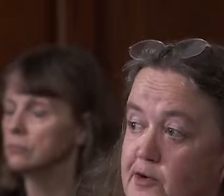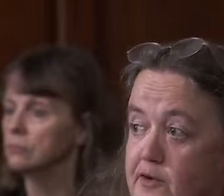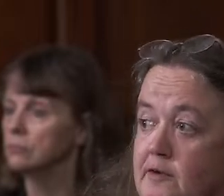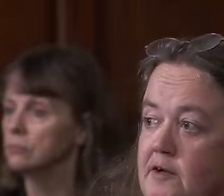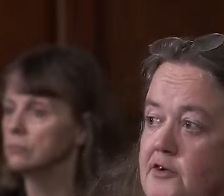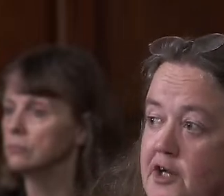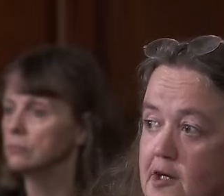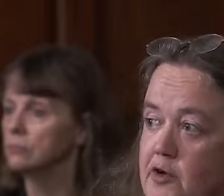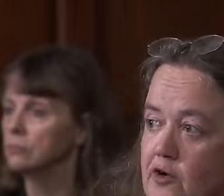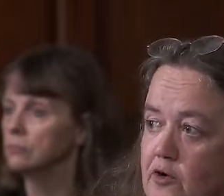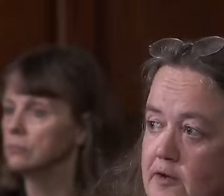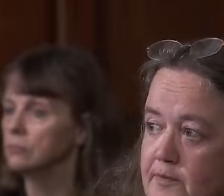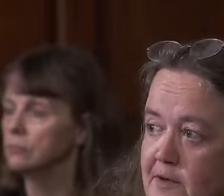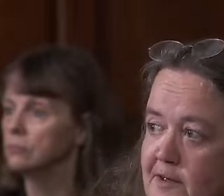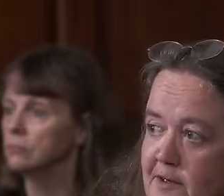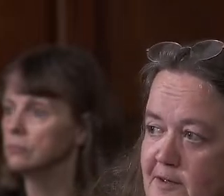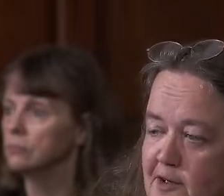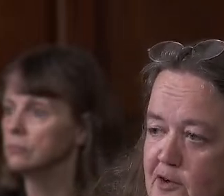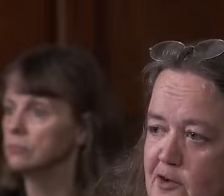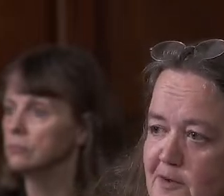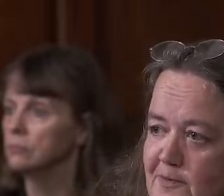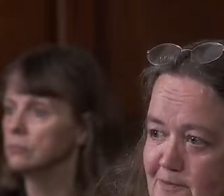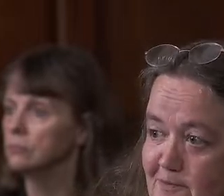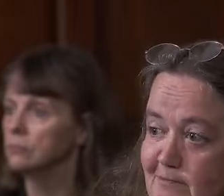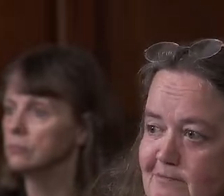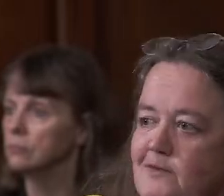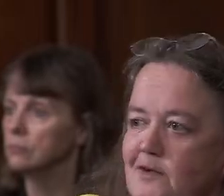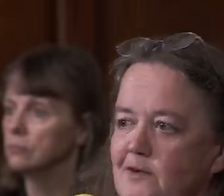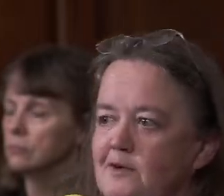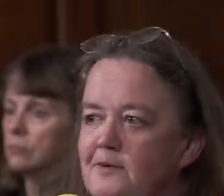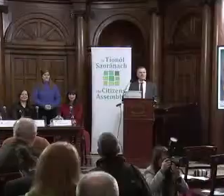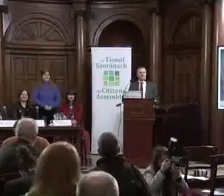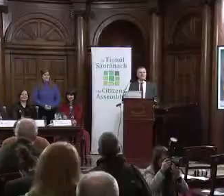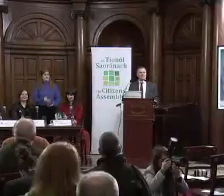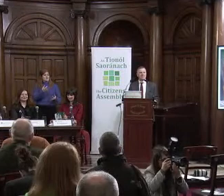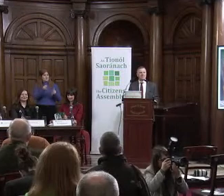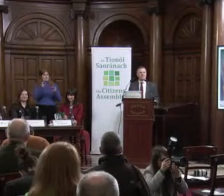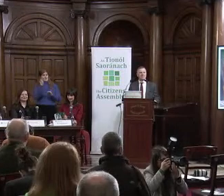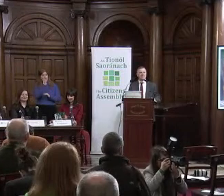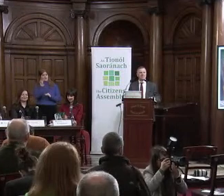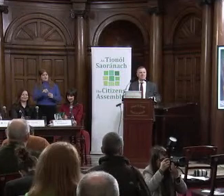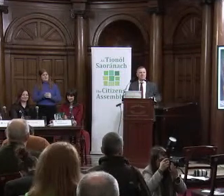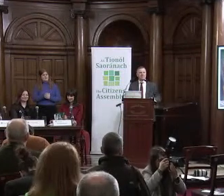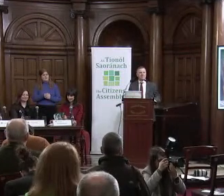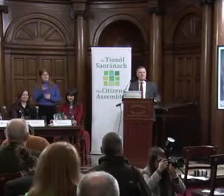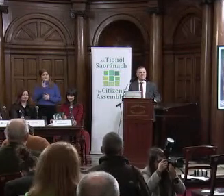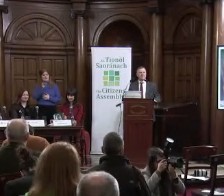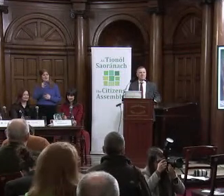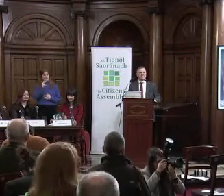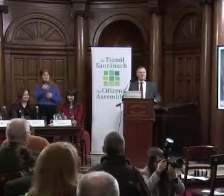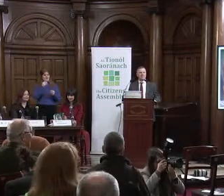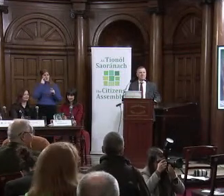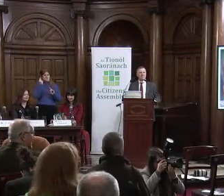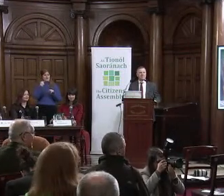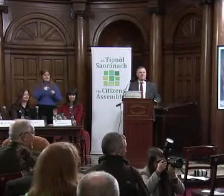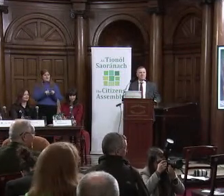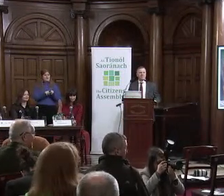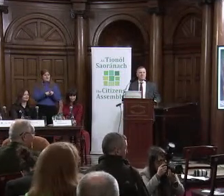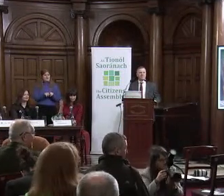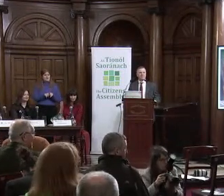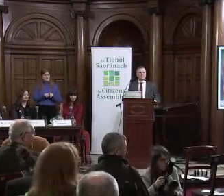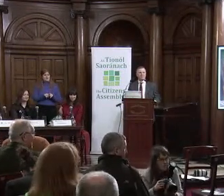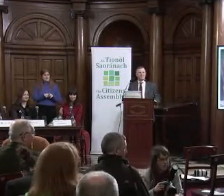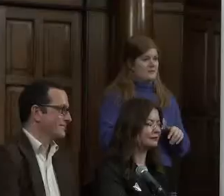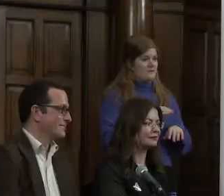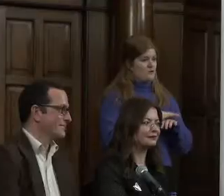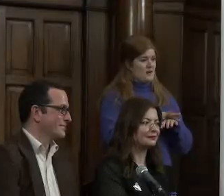pressure, I suppose, to keep it going, you know. That's a great question, Caroline. It's great to see you back as well, as a friend